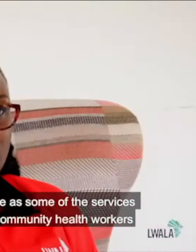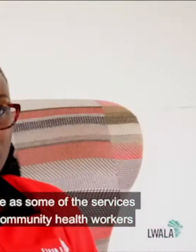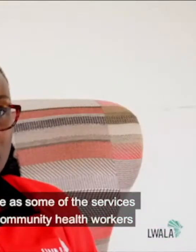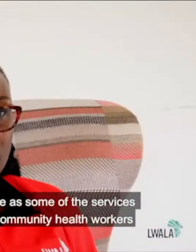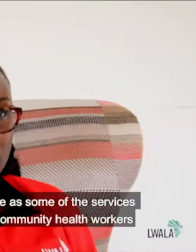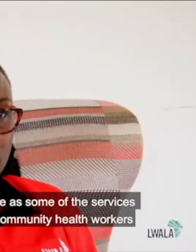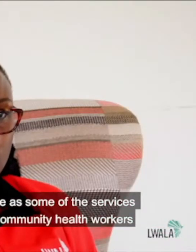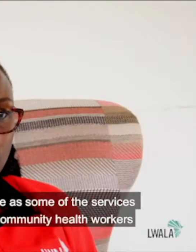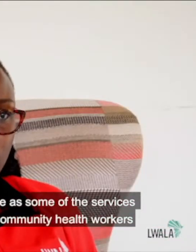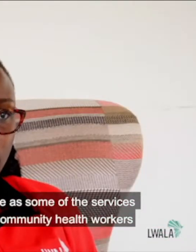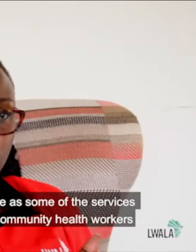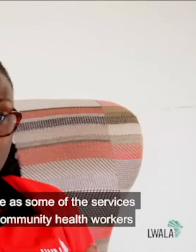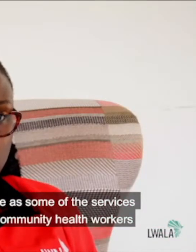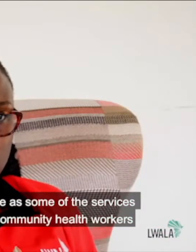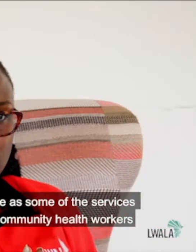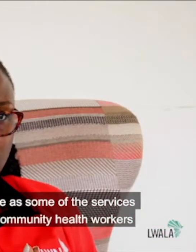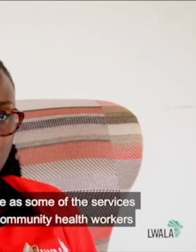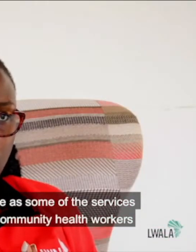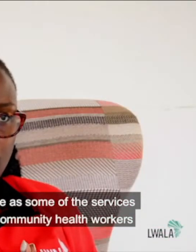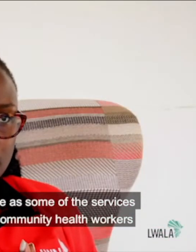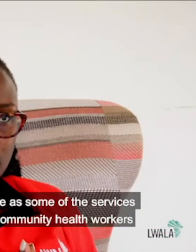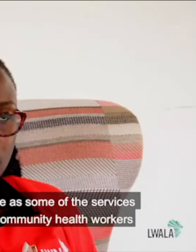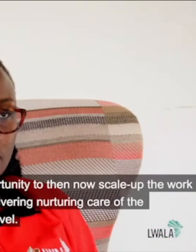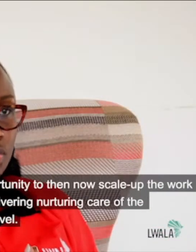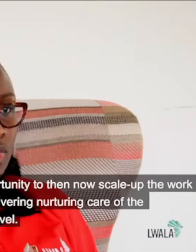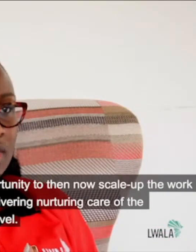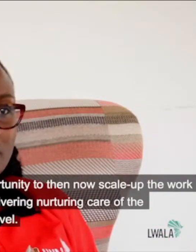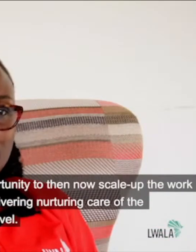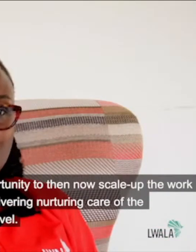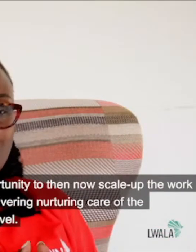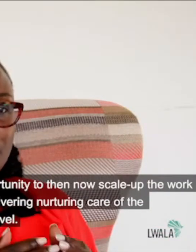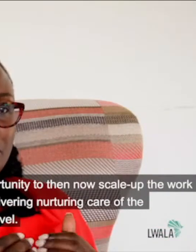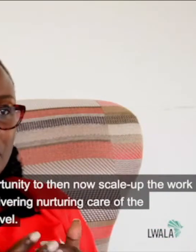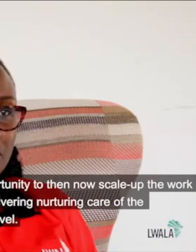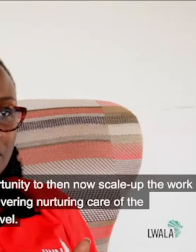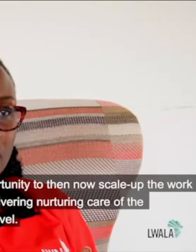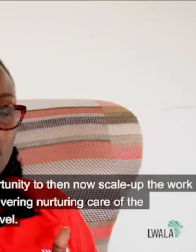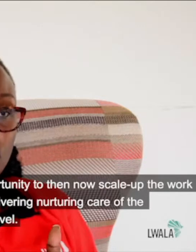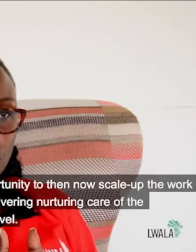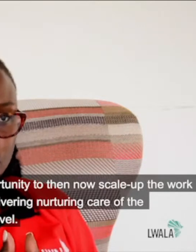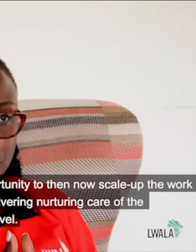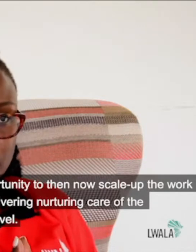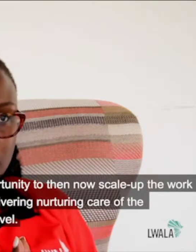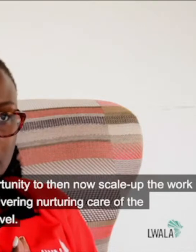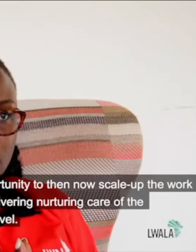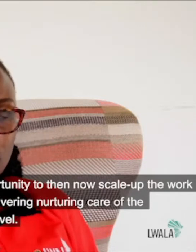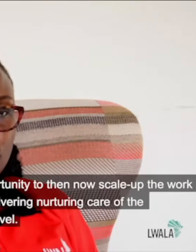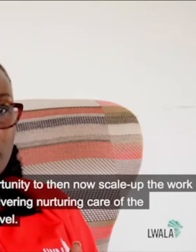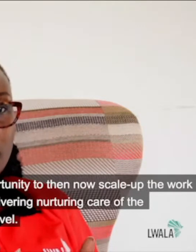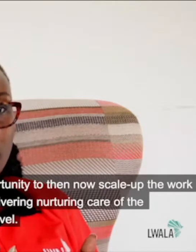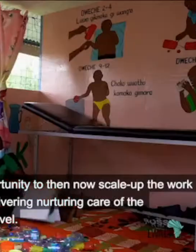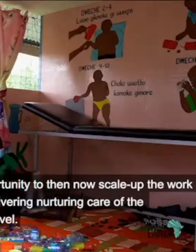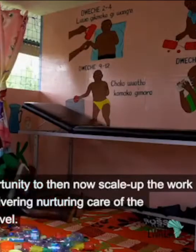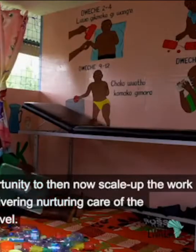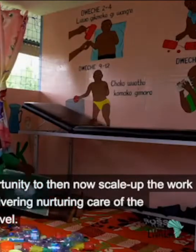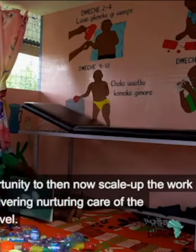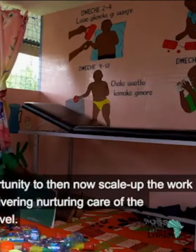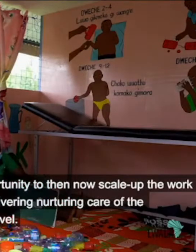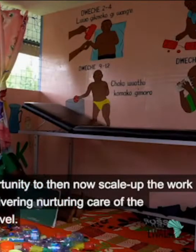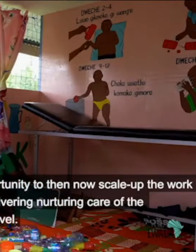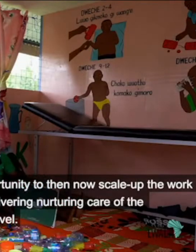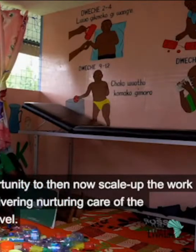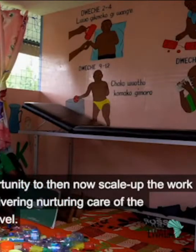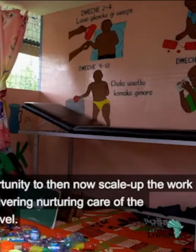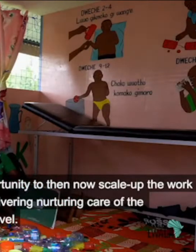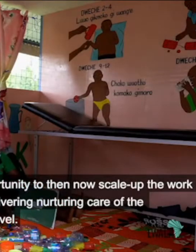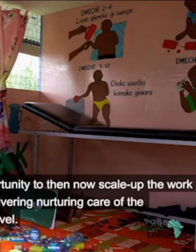services delivered at household level by community health workers. So that gives us a very, very good opportunity to then now scale